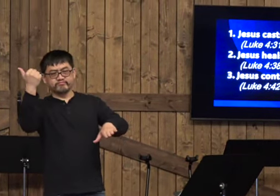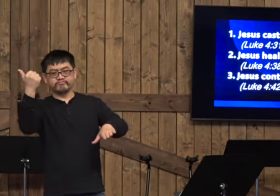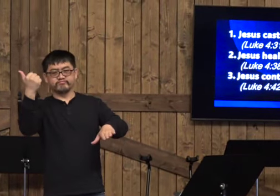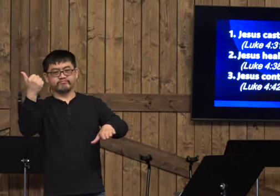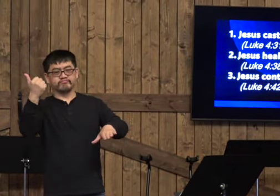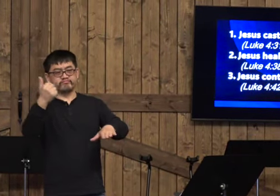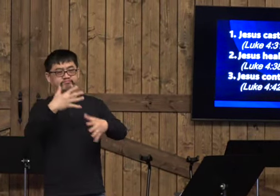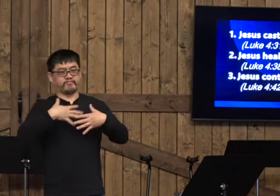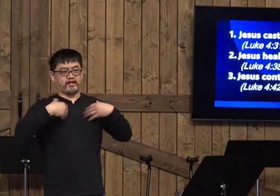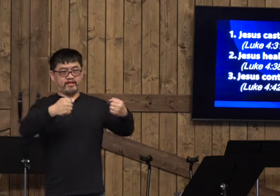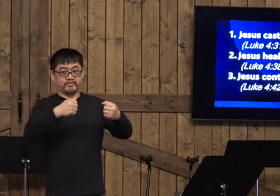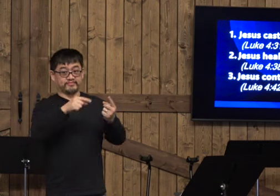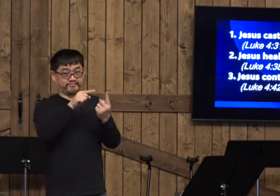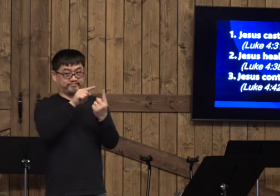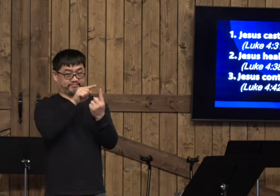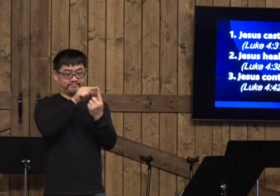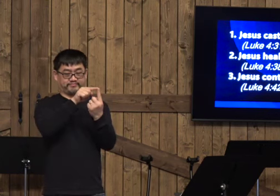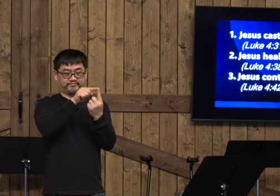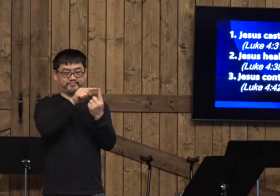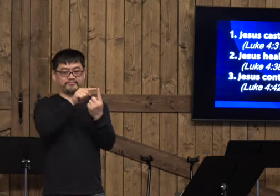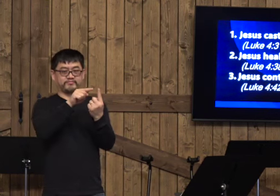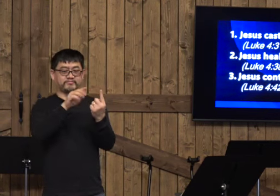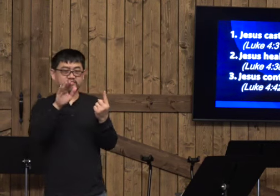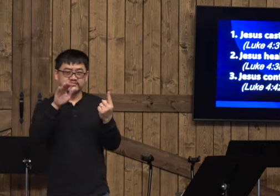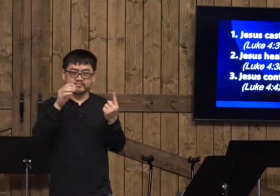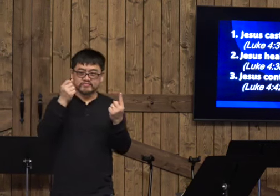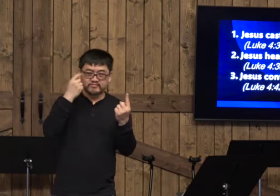That Jesus had the authority to cast out demons.